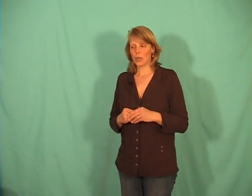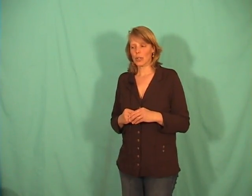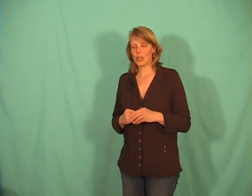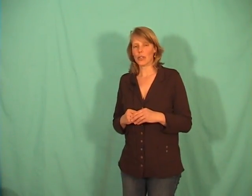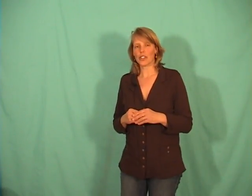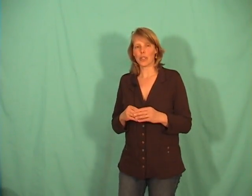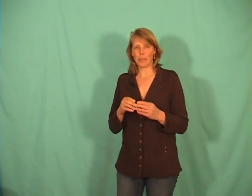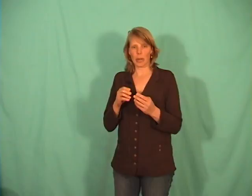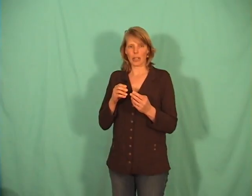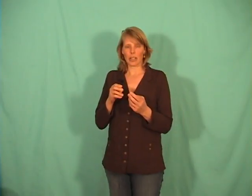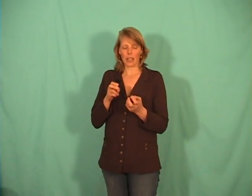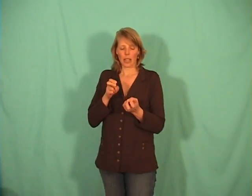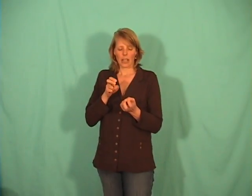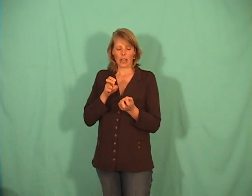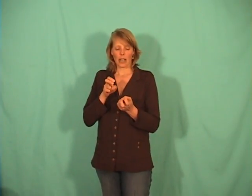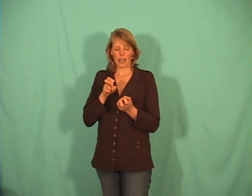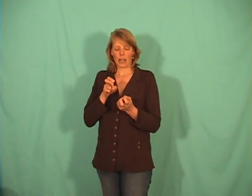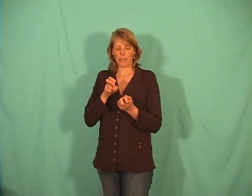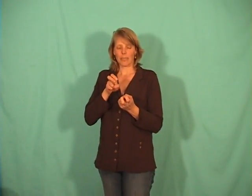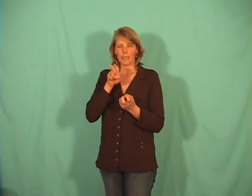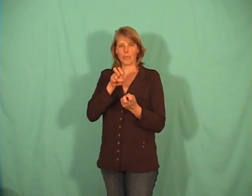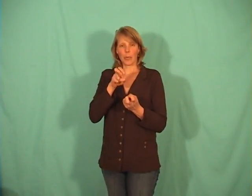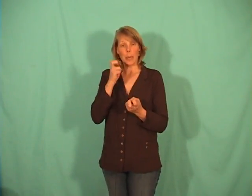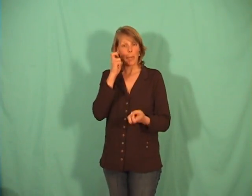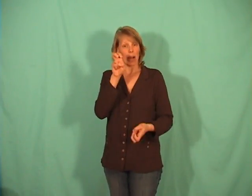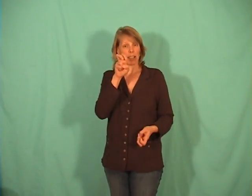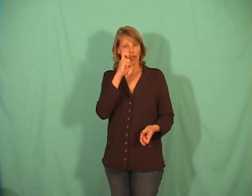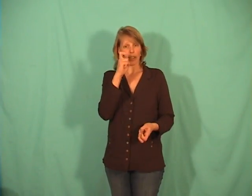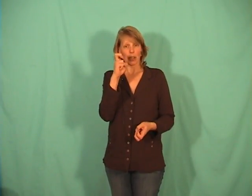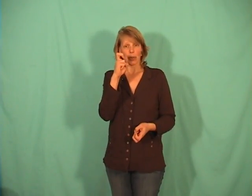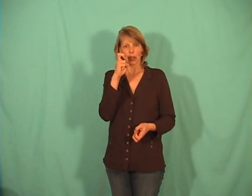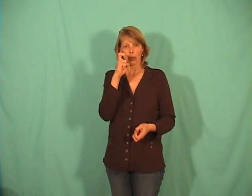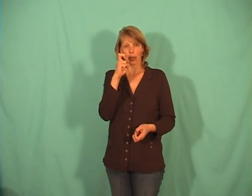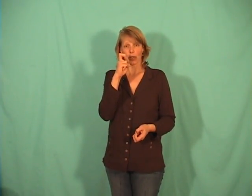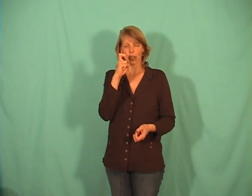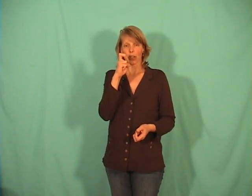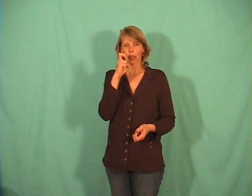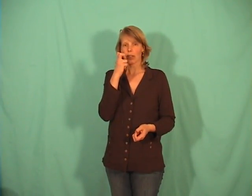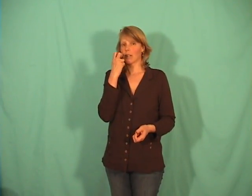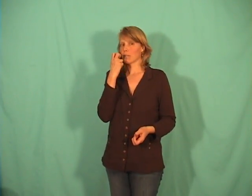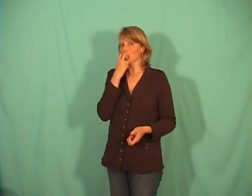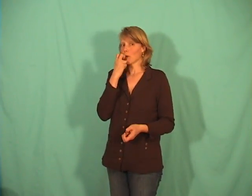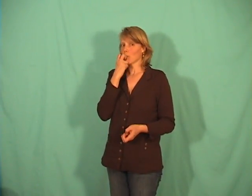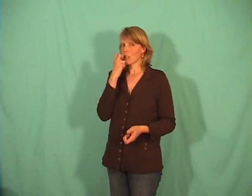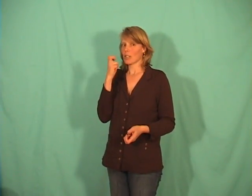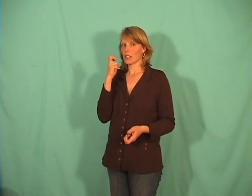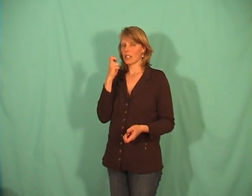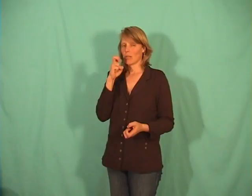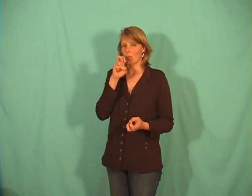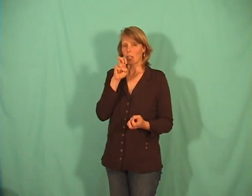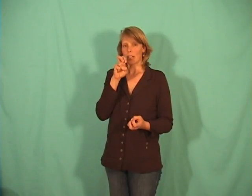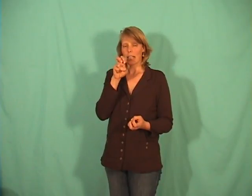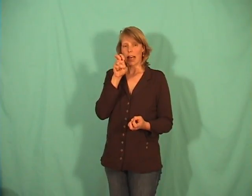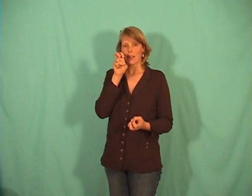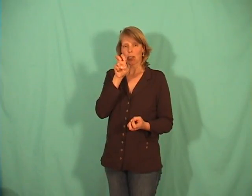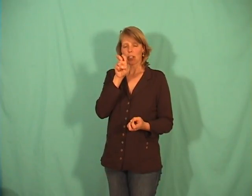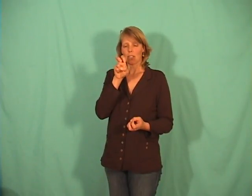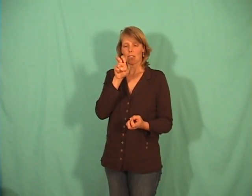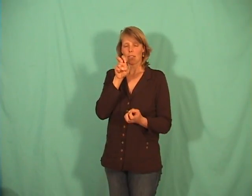Squirrel or chipmunk. Remember pacifier with the crooked fingers? Well, now you're going to use a